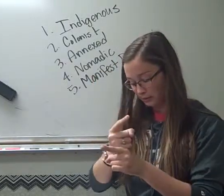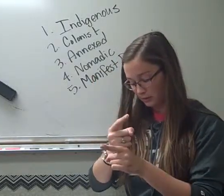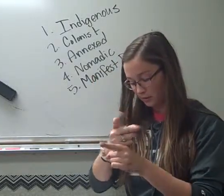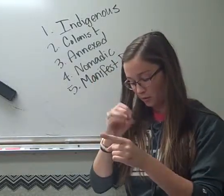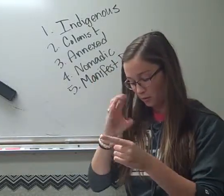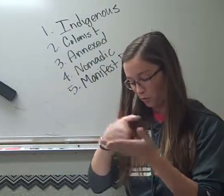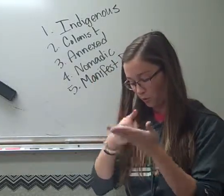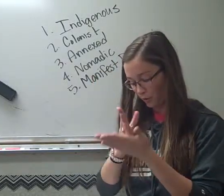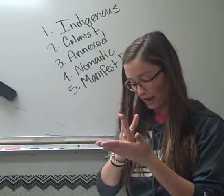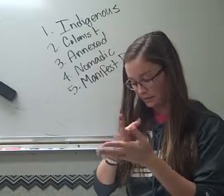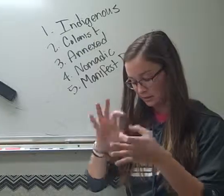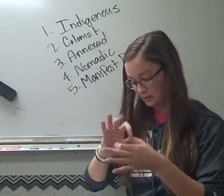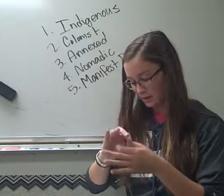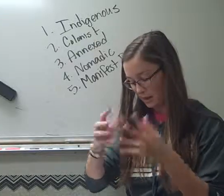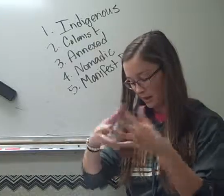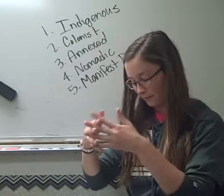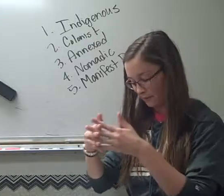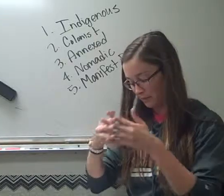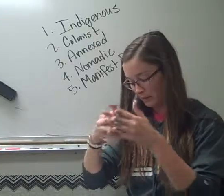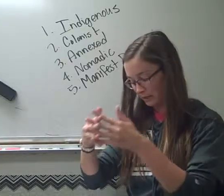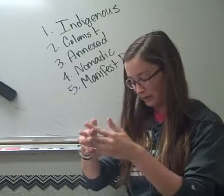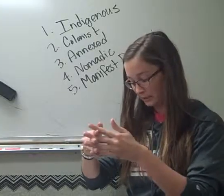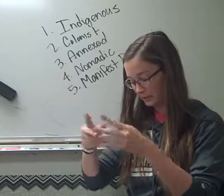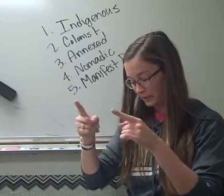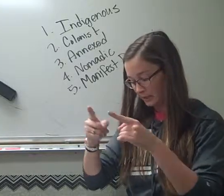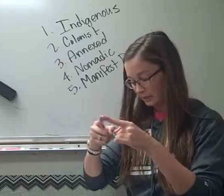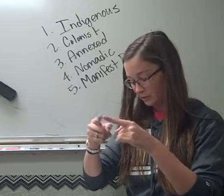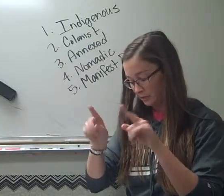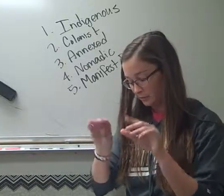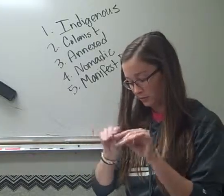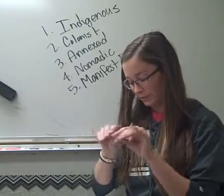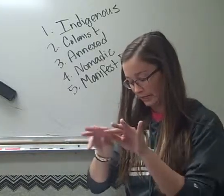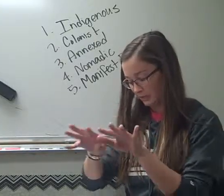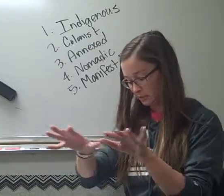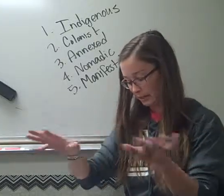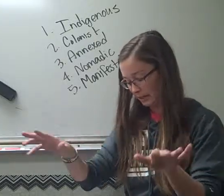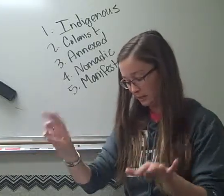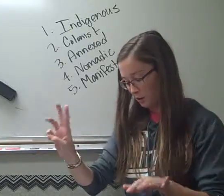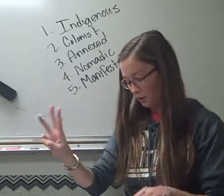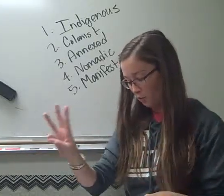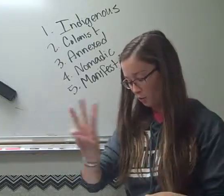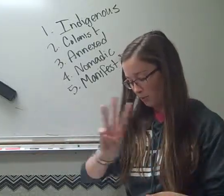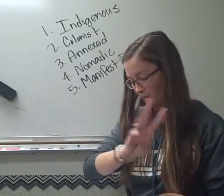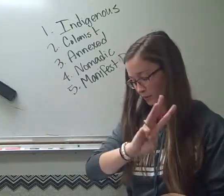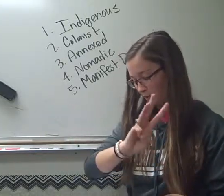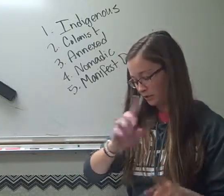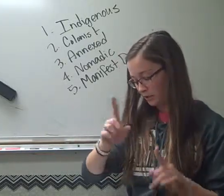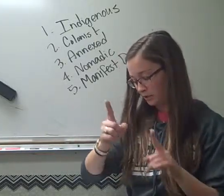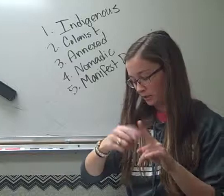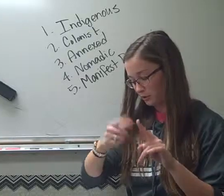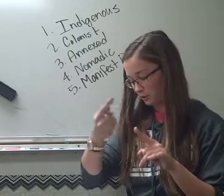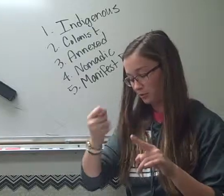rights of Americans to expand westward to